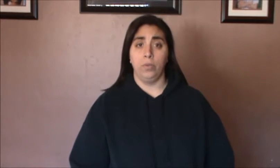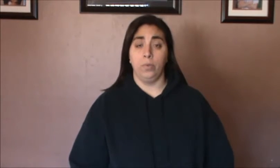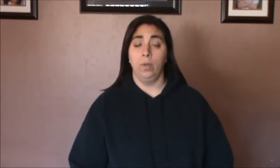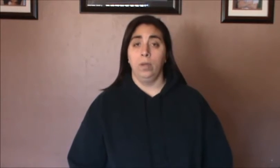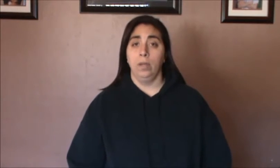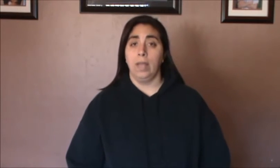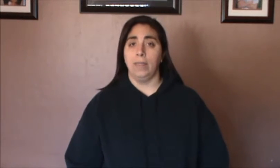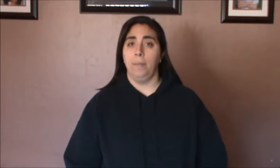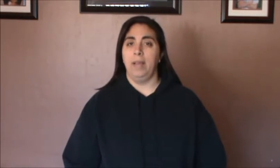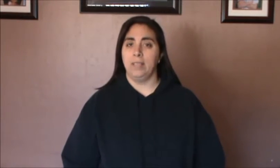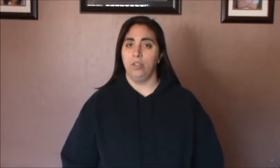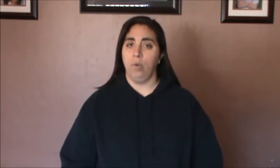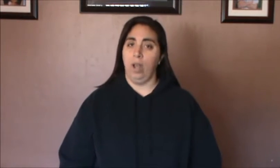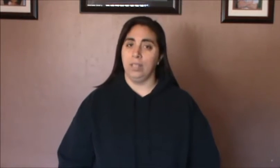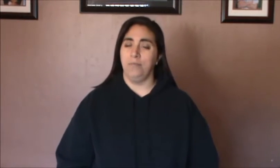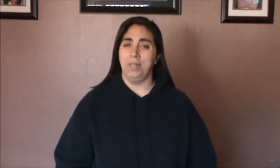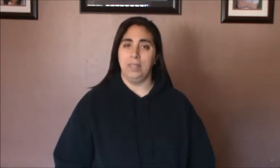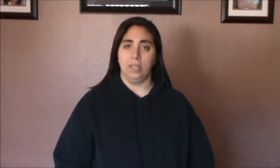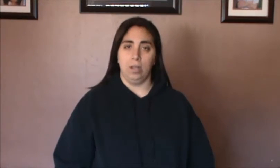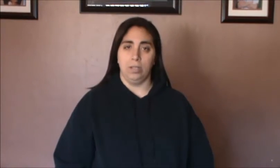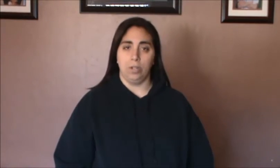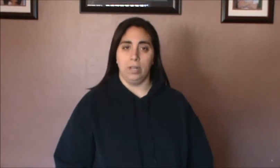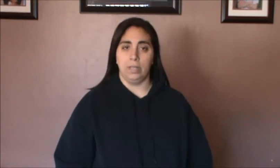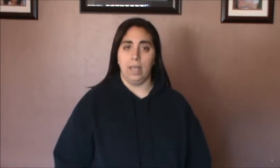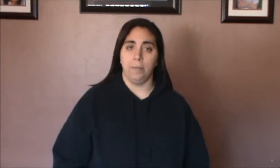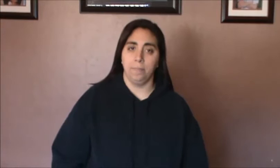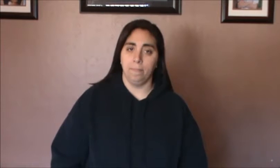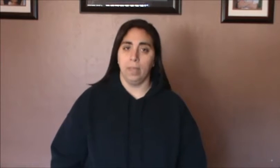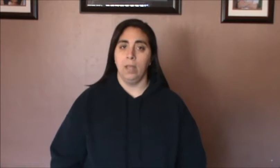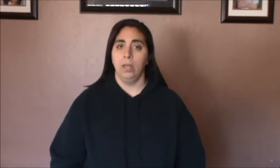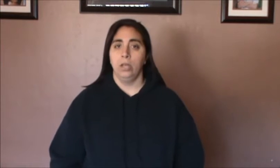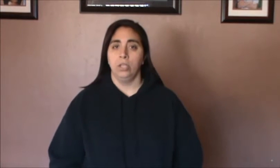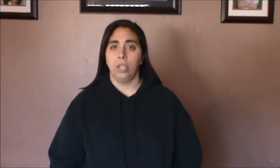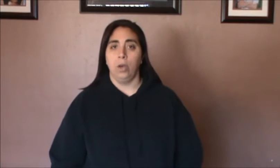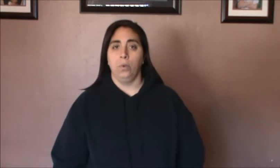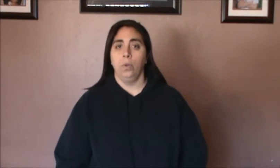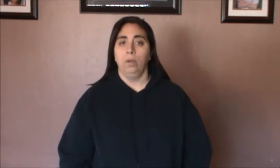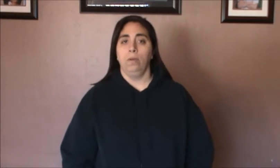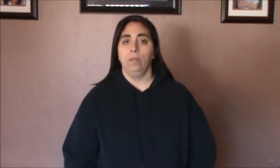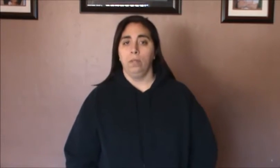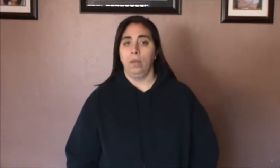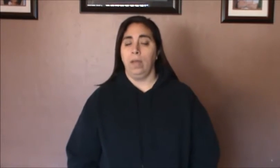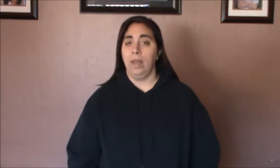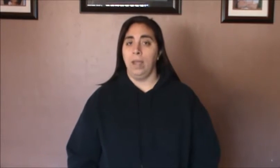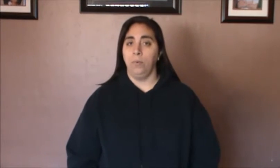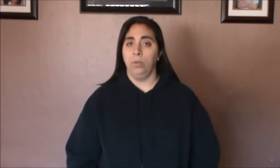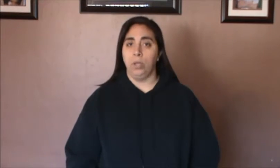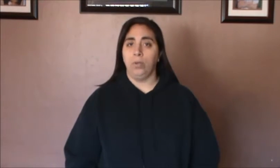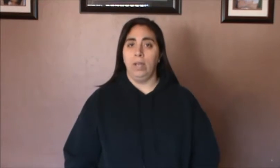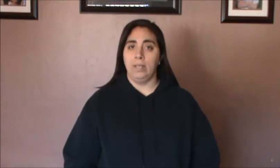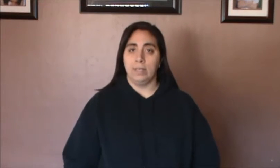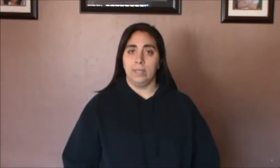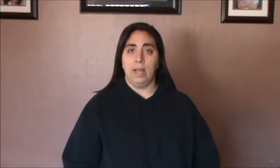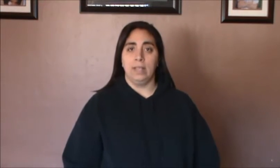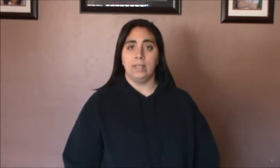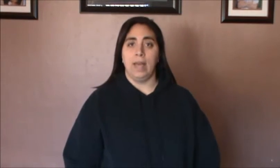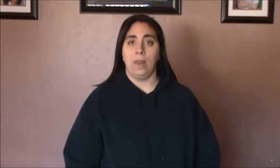to get the message across of what this song is trying to say. So, and I will utilize the signs that